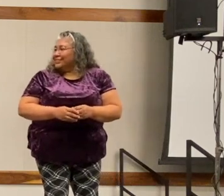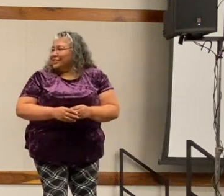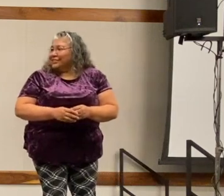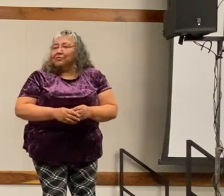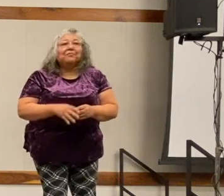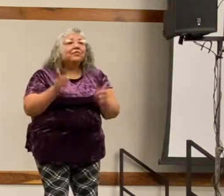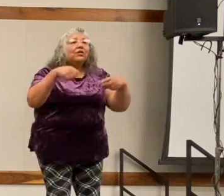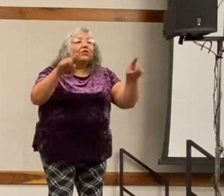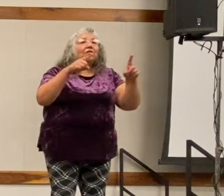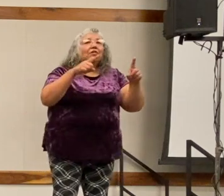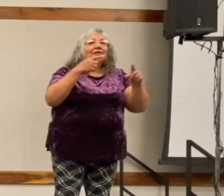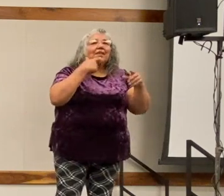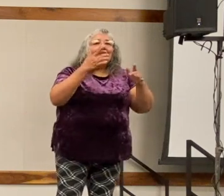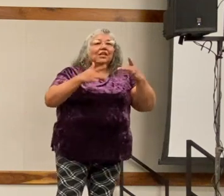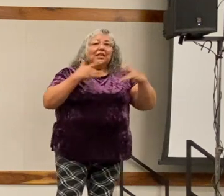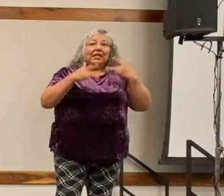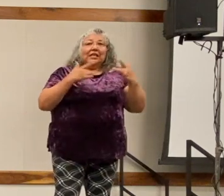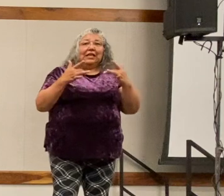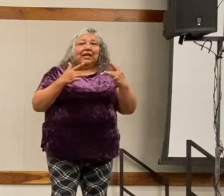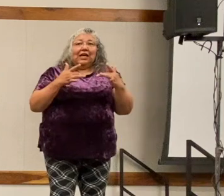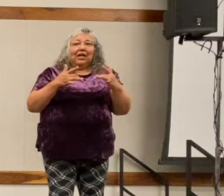you. You guys said it so enthusiastically.